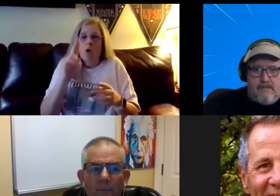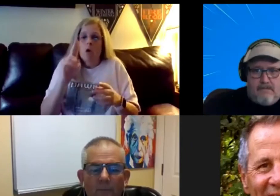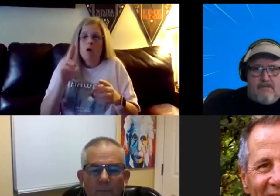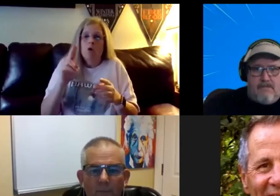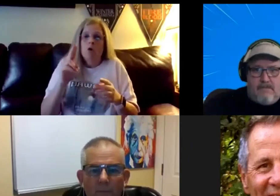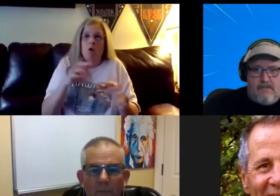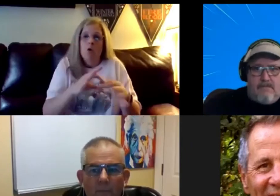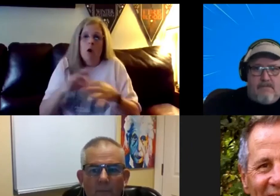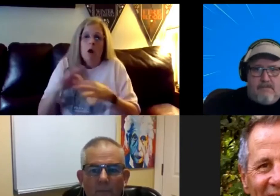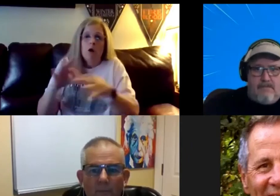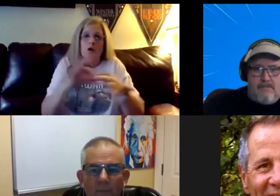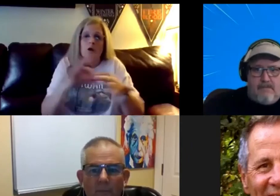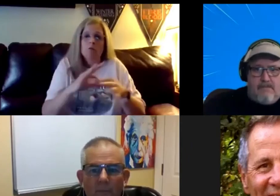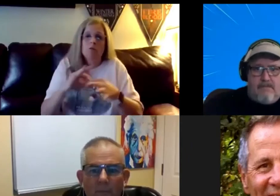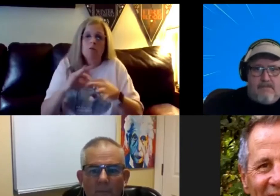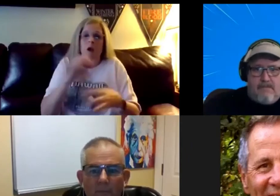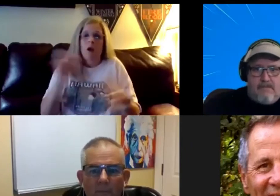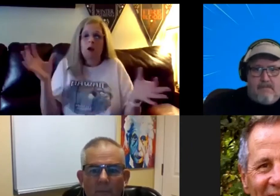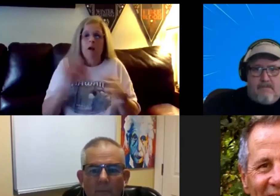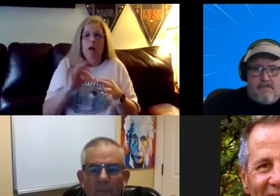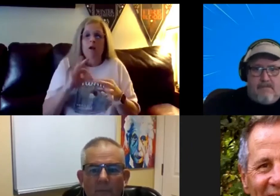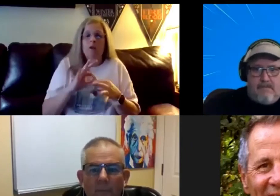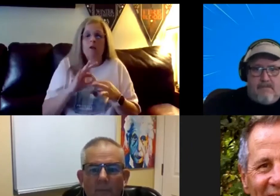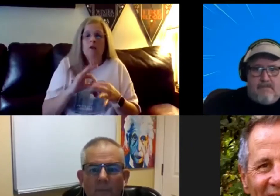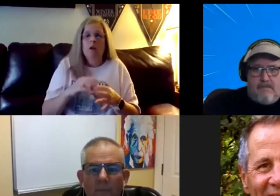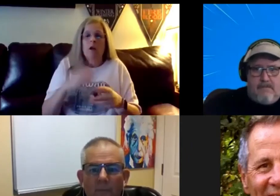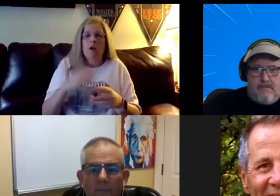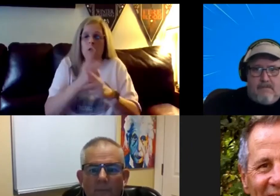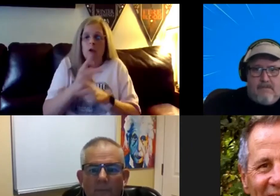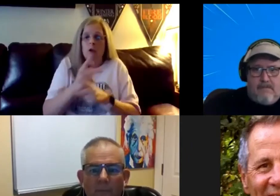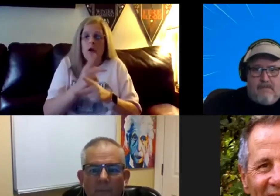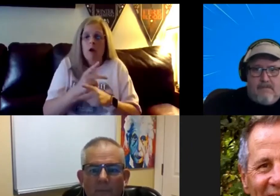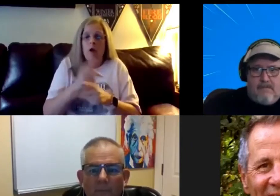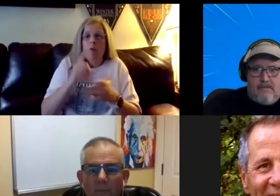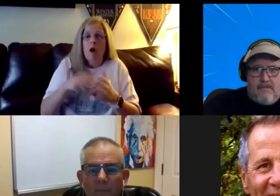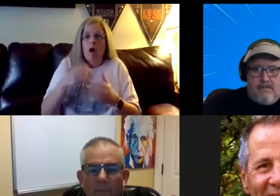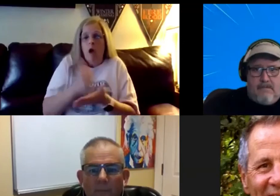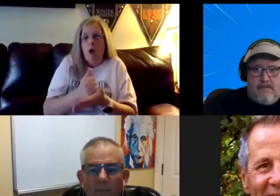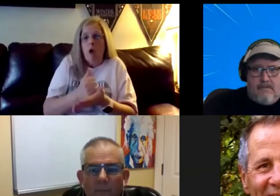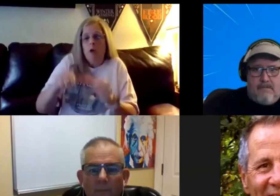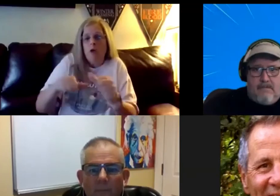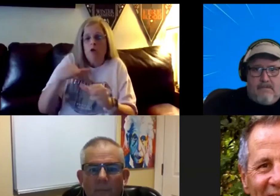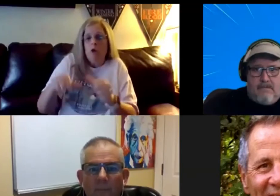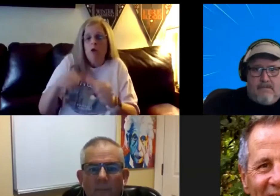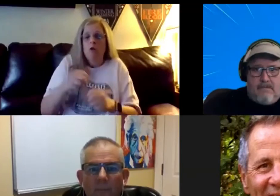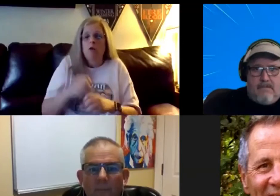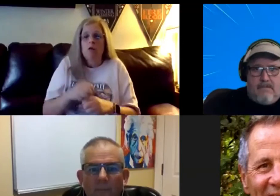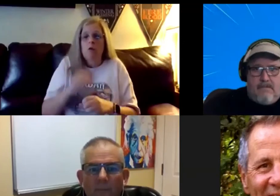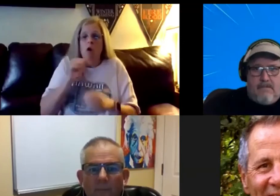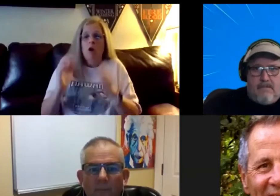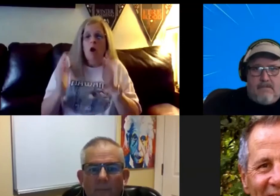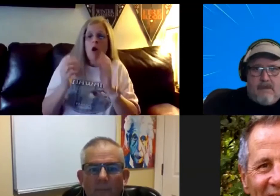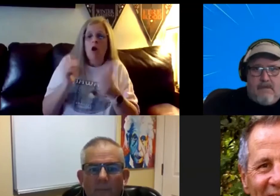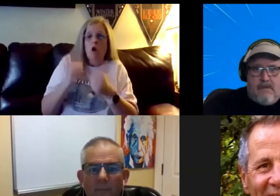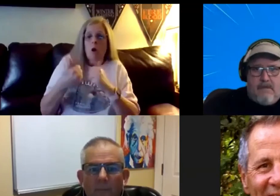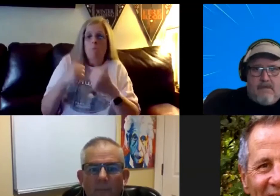connected. We absolutely care about helping each other. We are not competing against each other. I